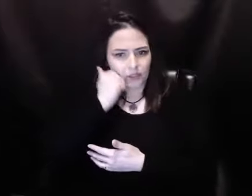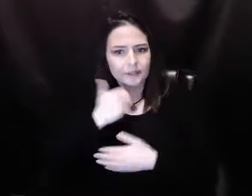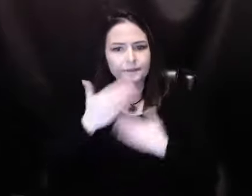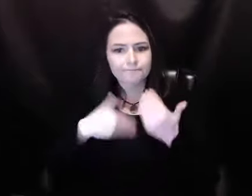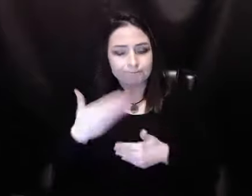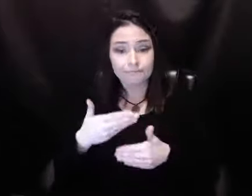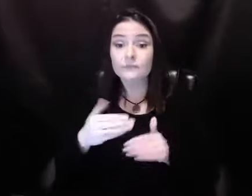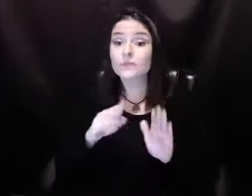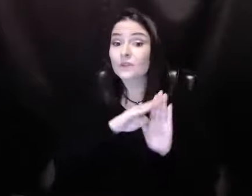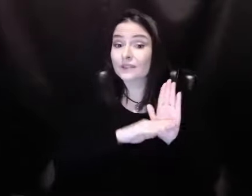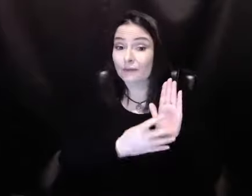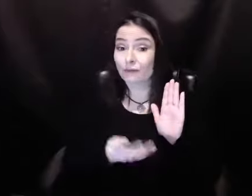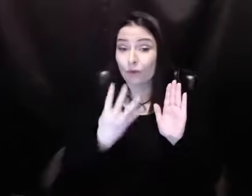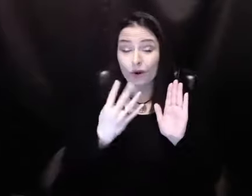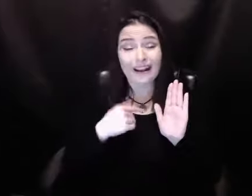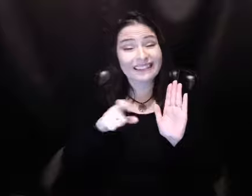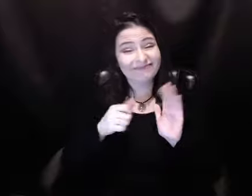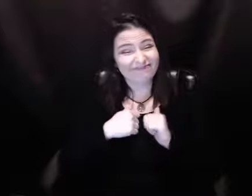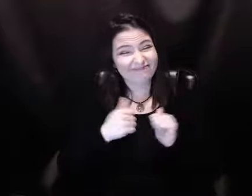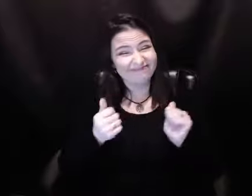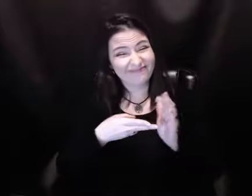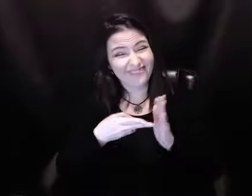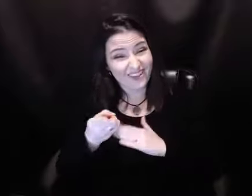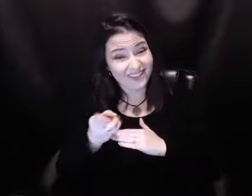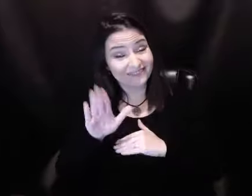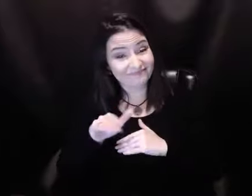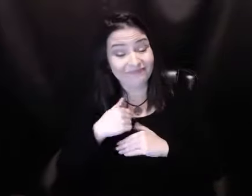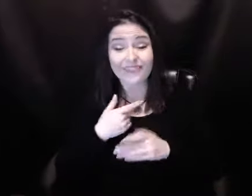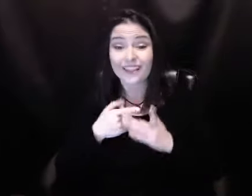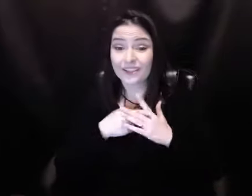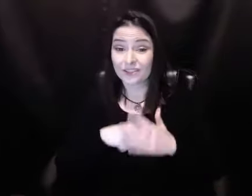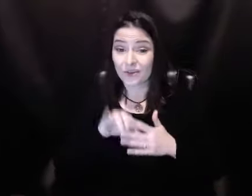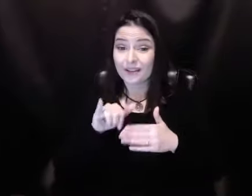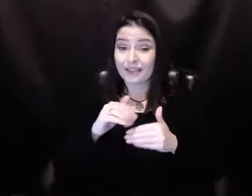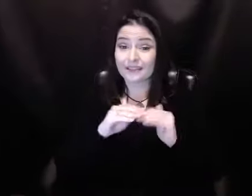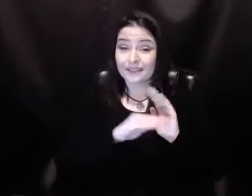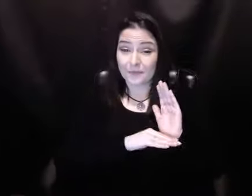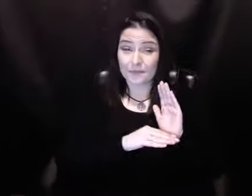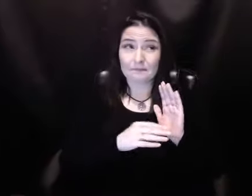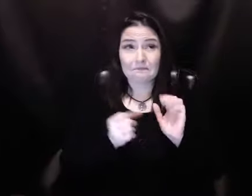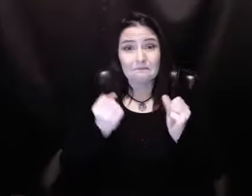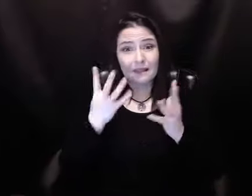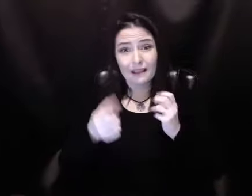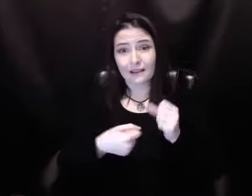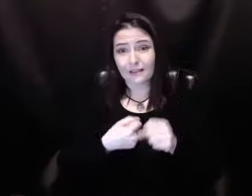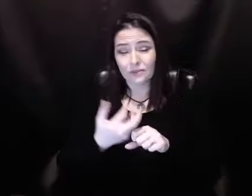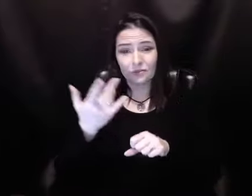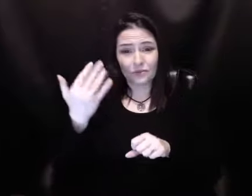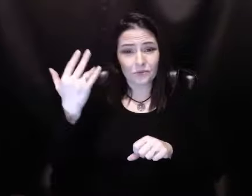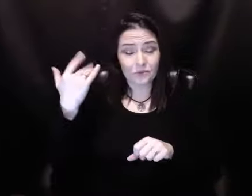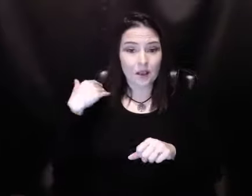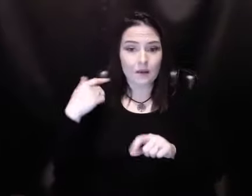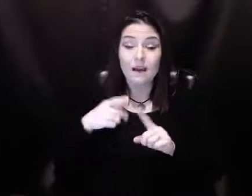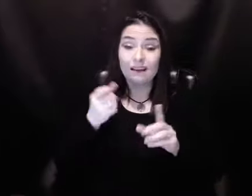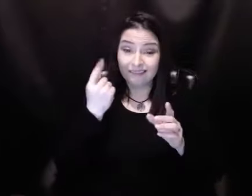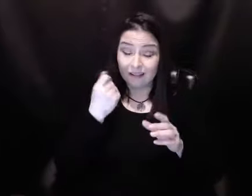step 1 and work through it in regards to this specific situation. Step 2 and 3, I will